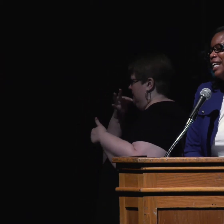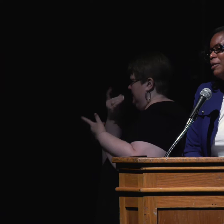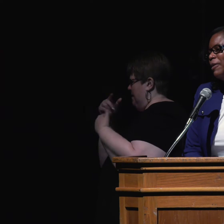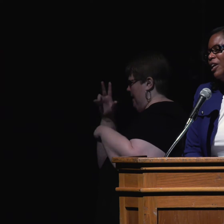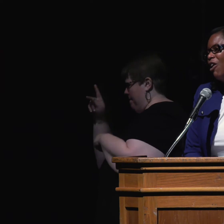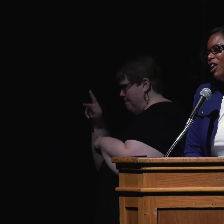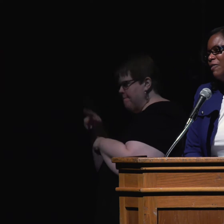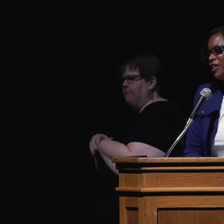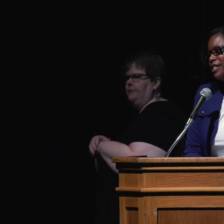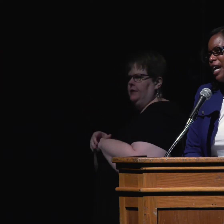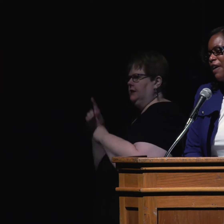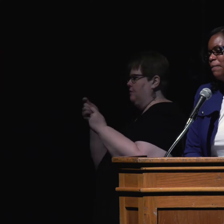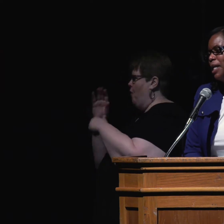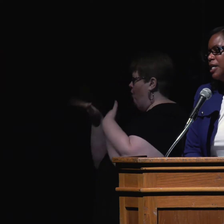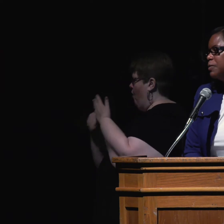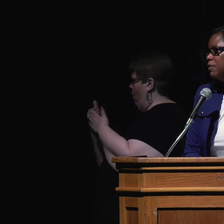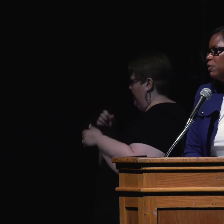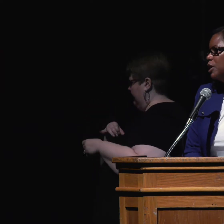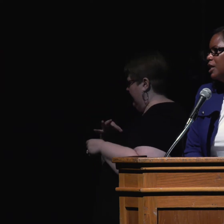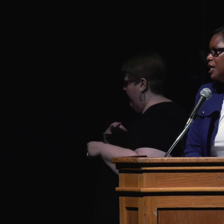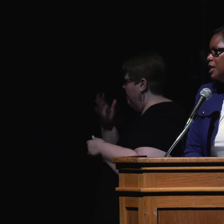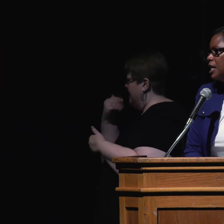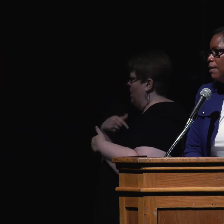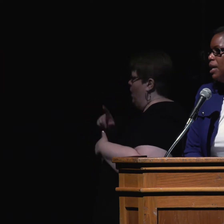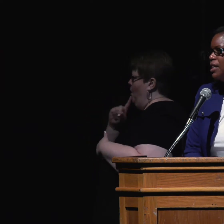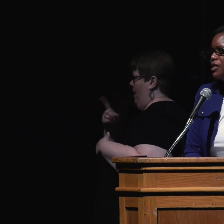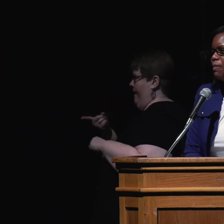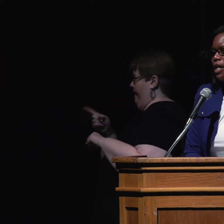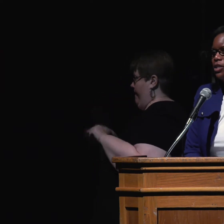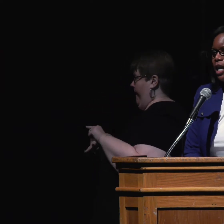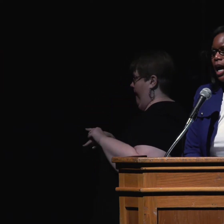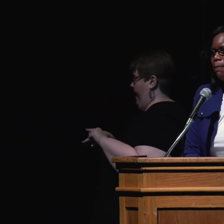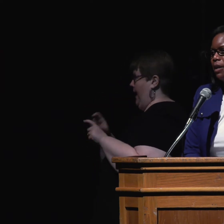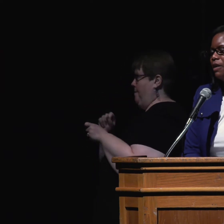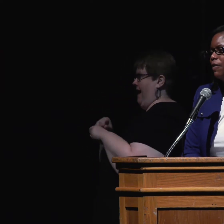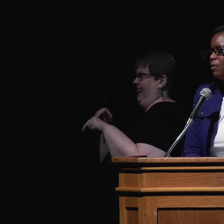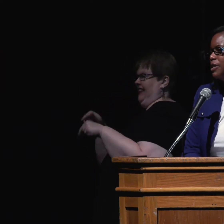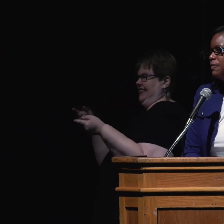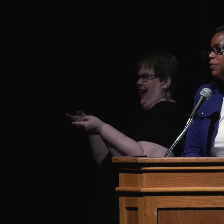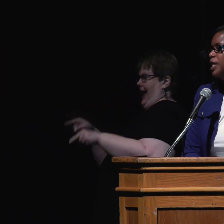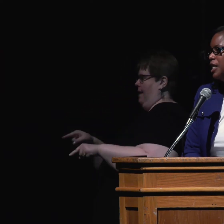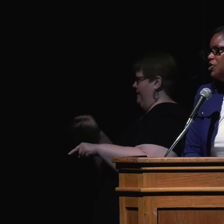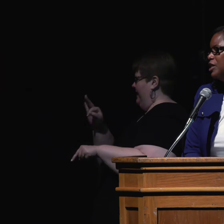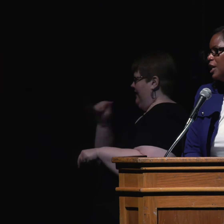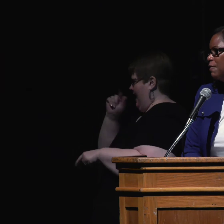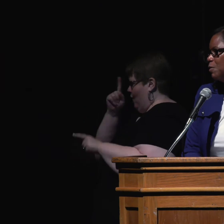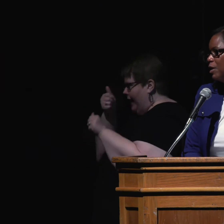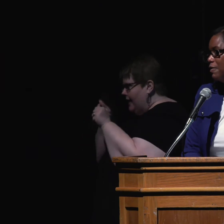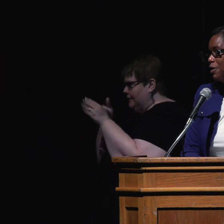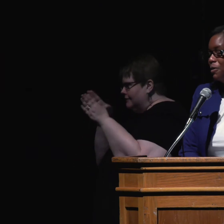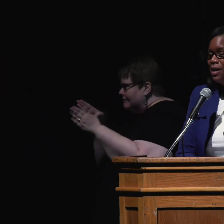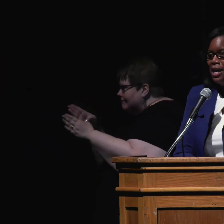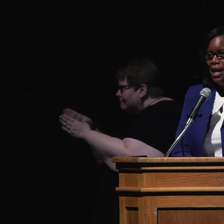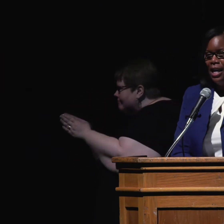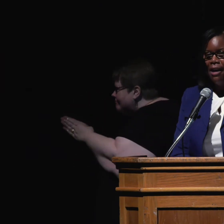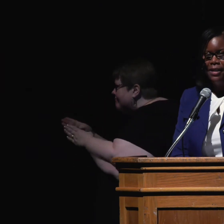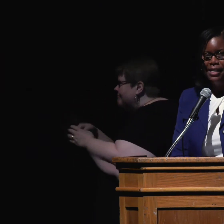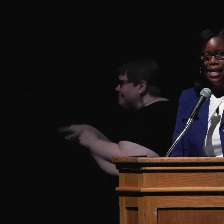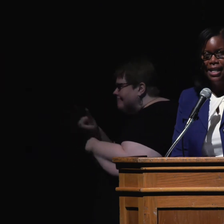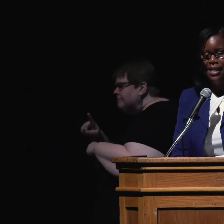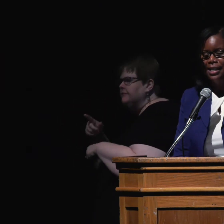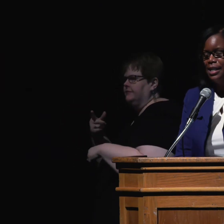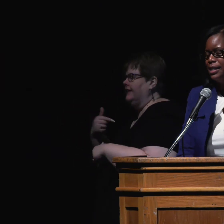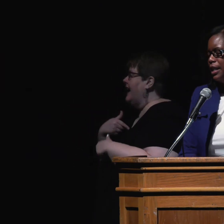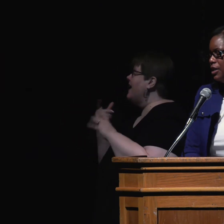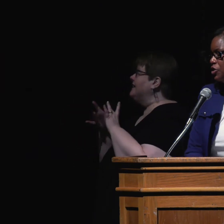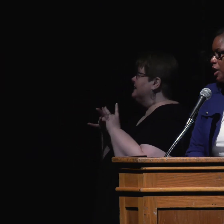to celebrate all of our staff, because we really could not make this magic happen if it wasn't for each and every one of you. And I have this